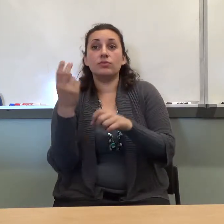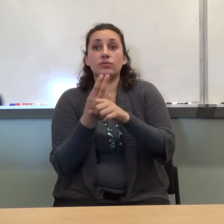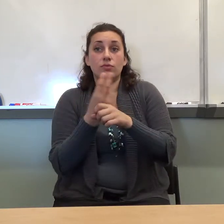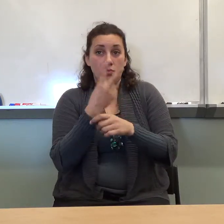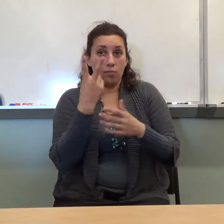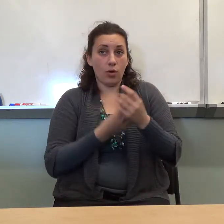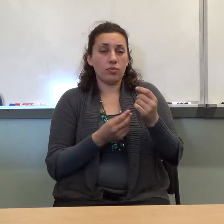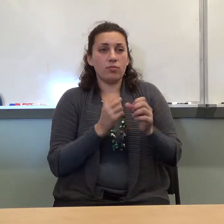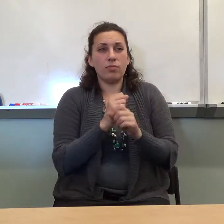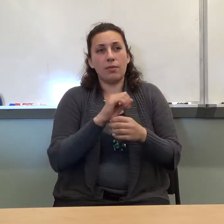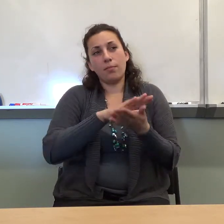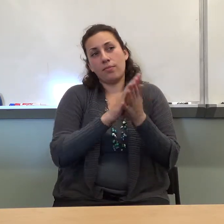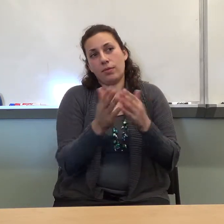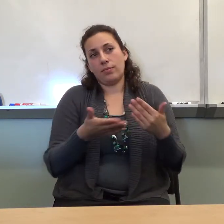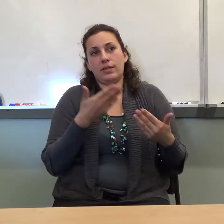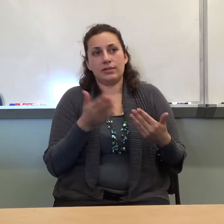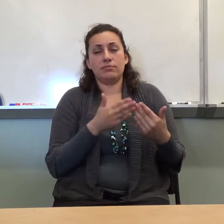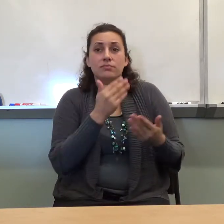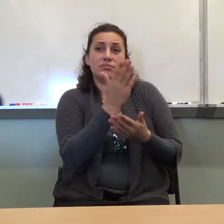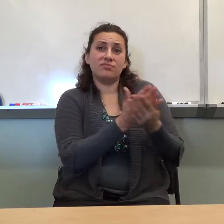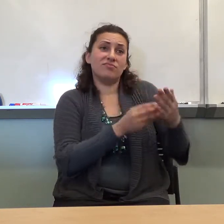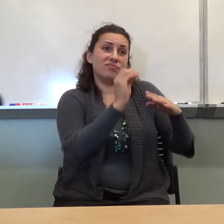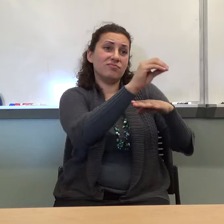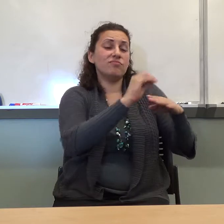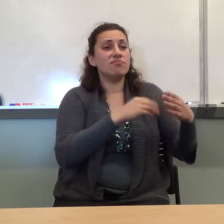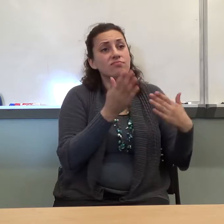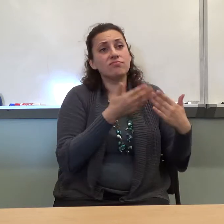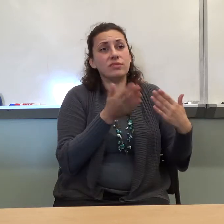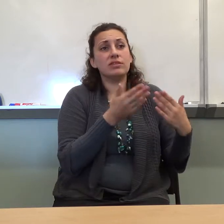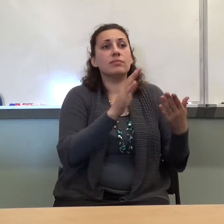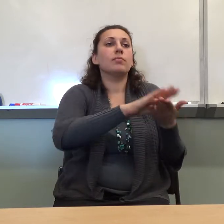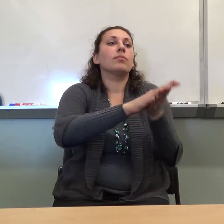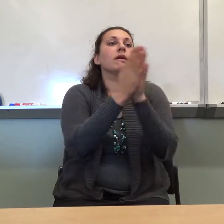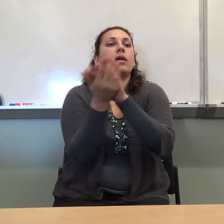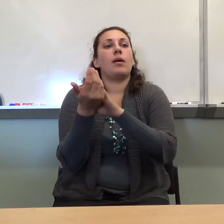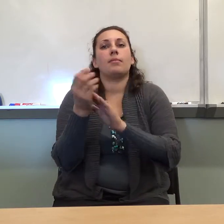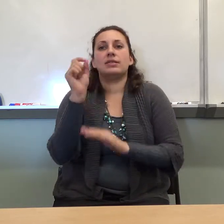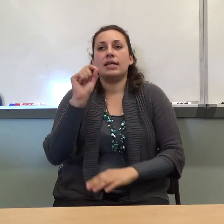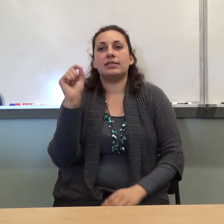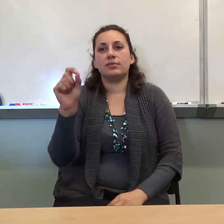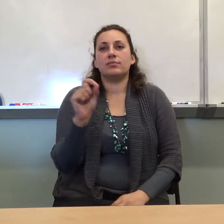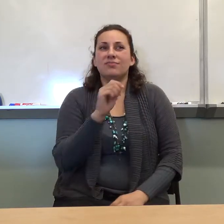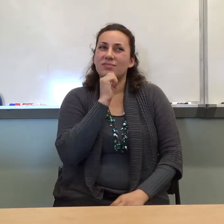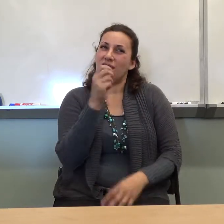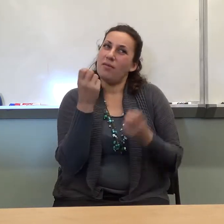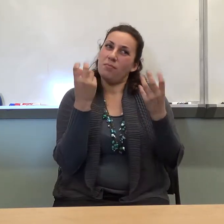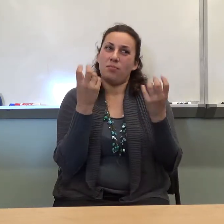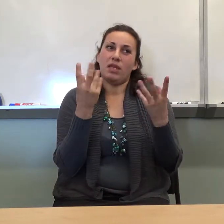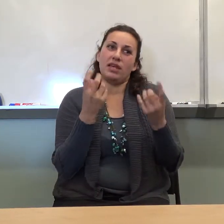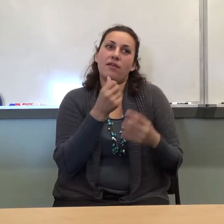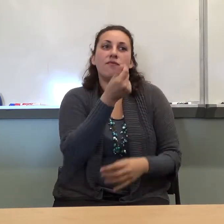there are some fractions that are extremely easy to write as decimals. Unfortunately, not too many. So the idea